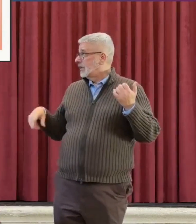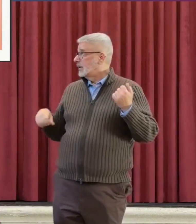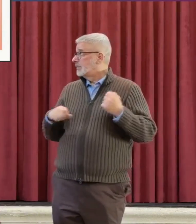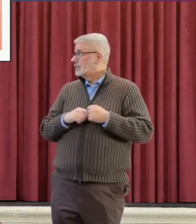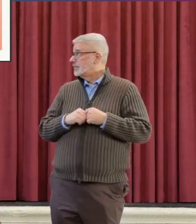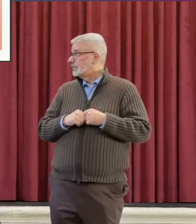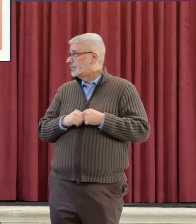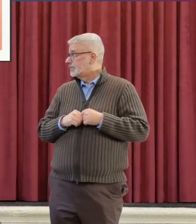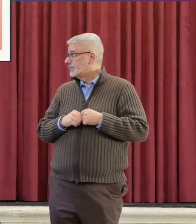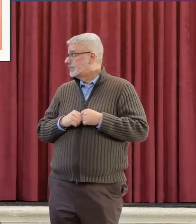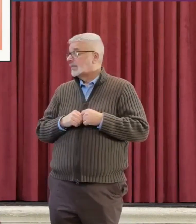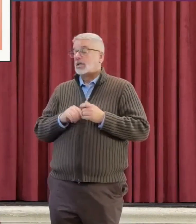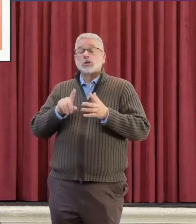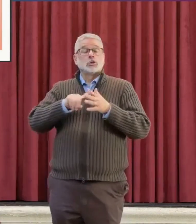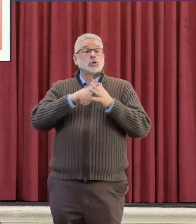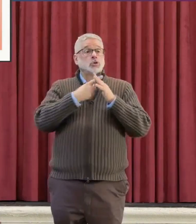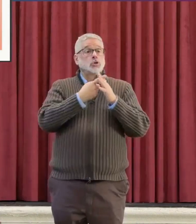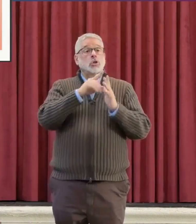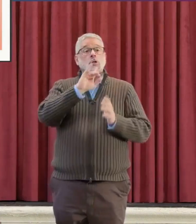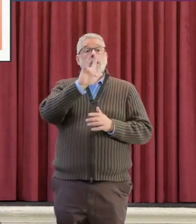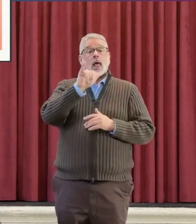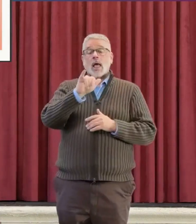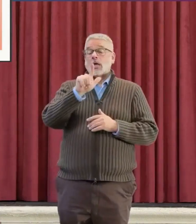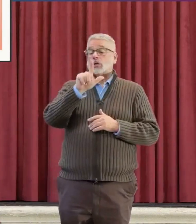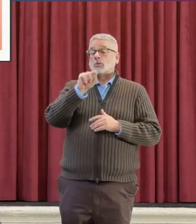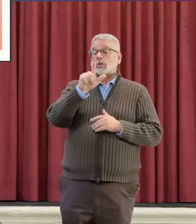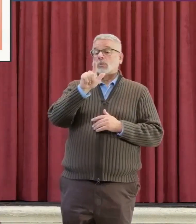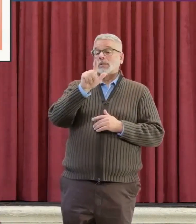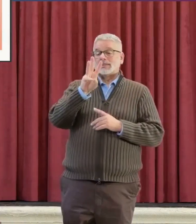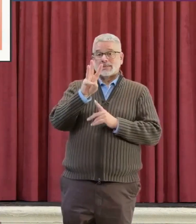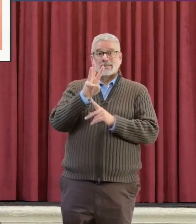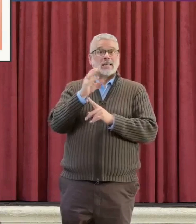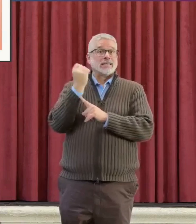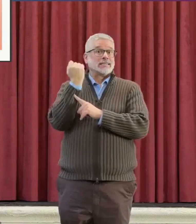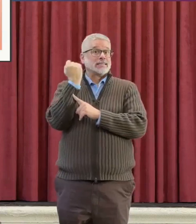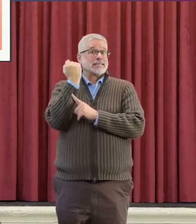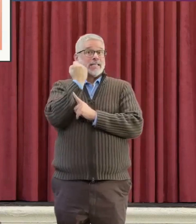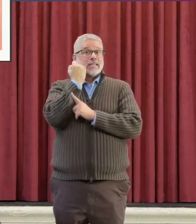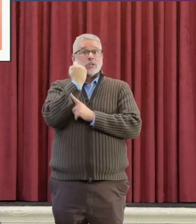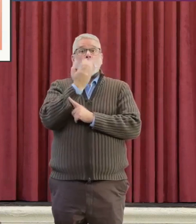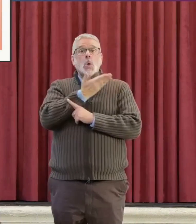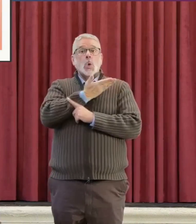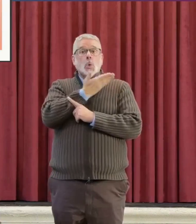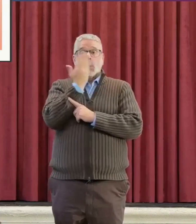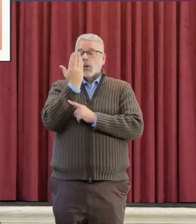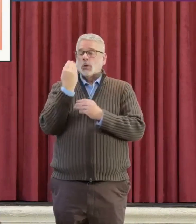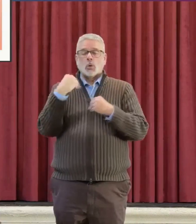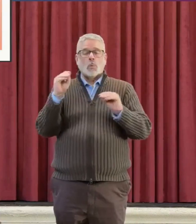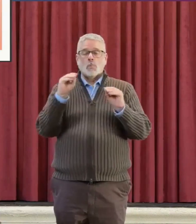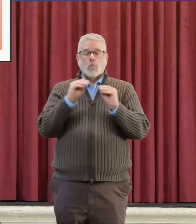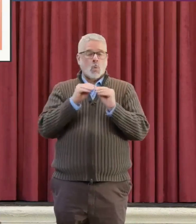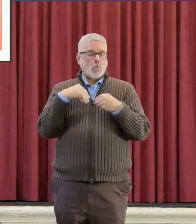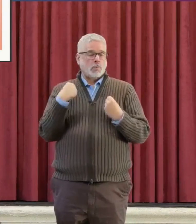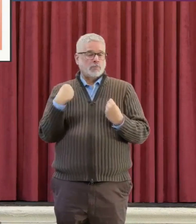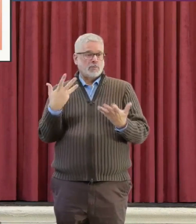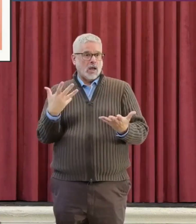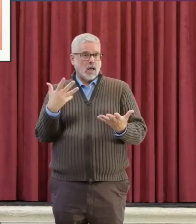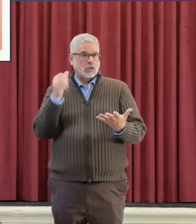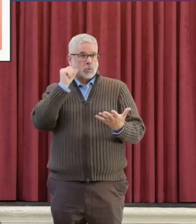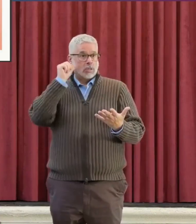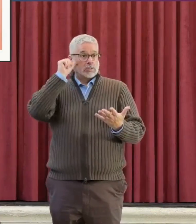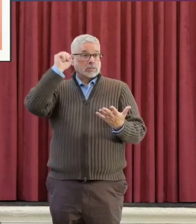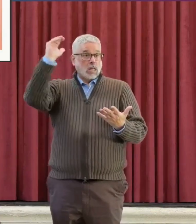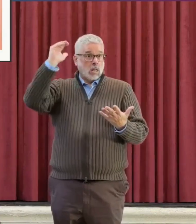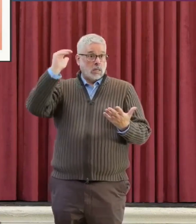it, starting July 2026, dental benefits will no longer be provided to adult